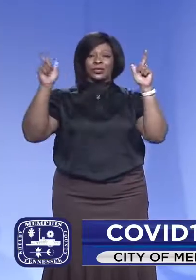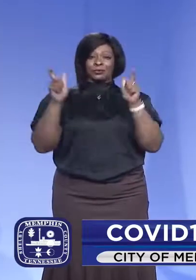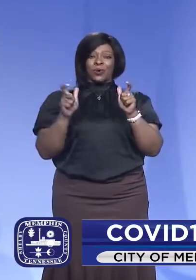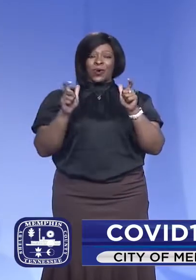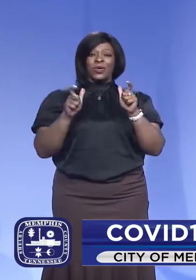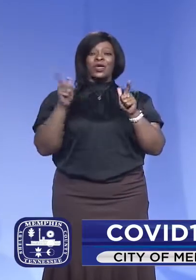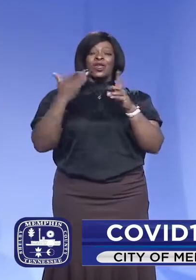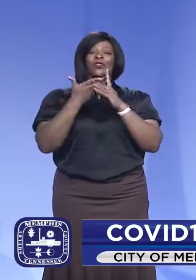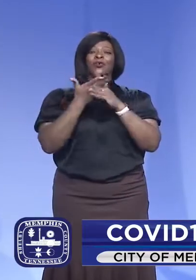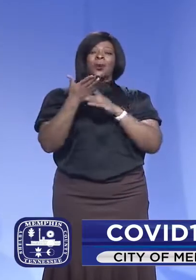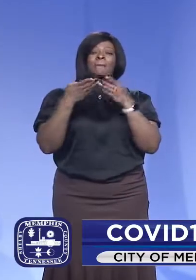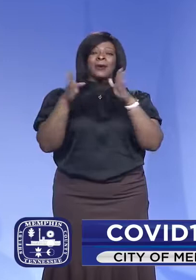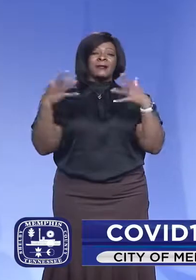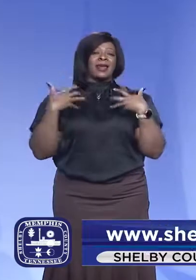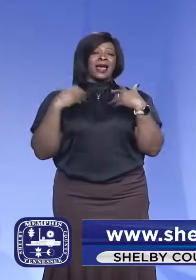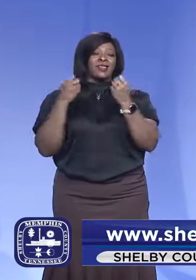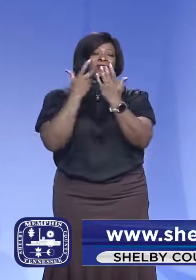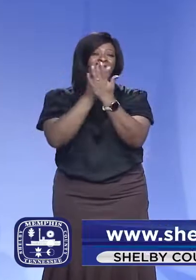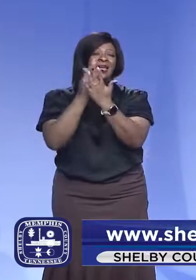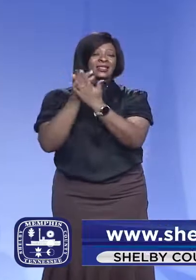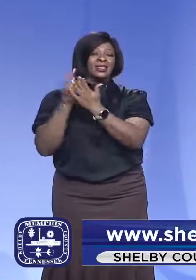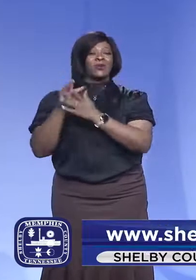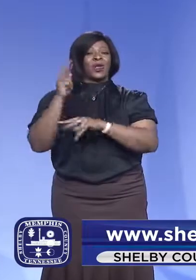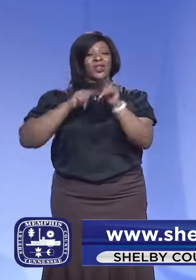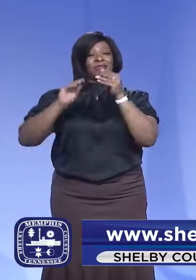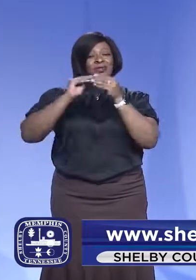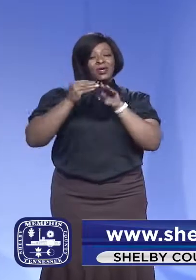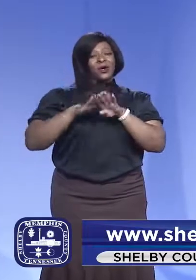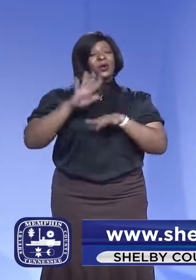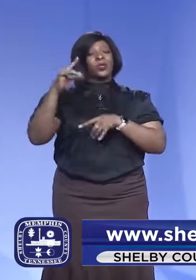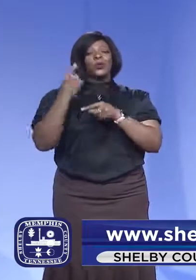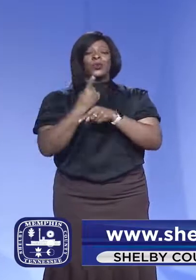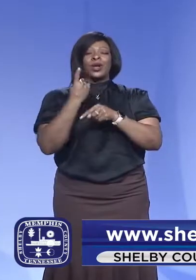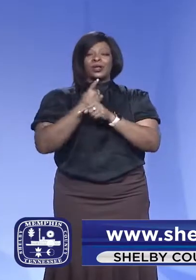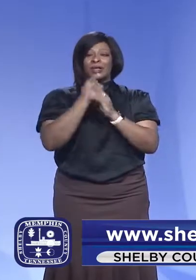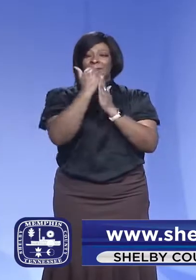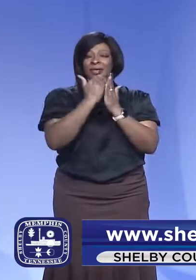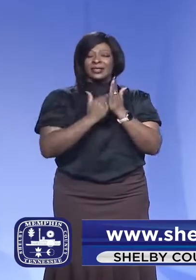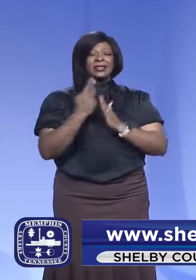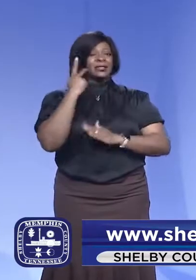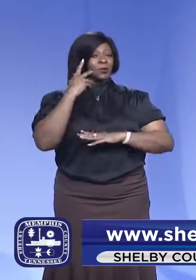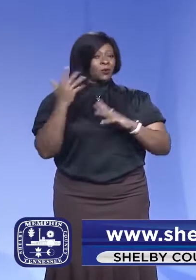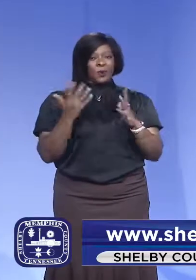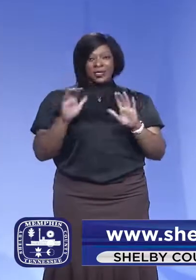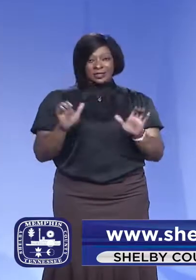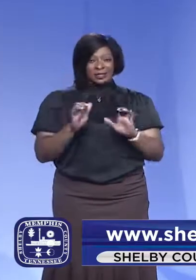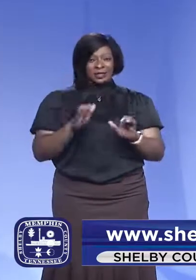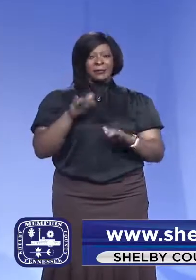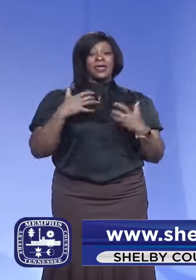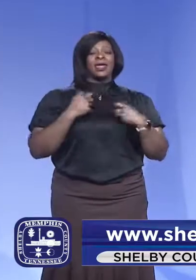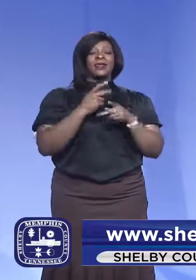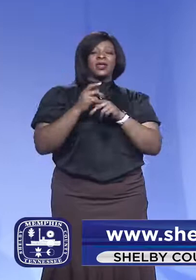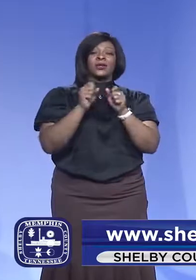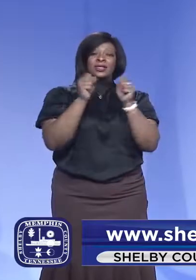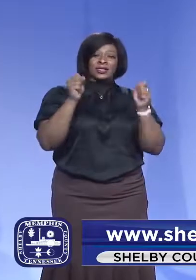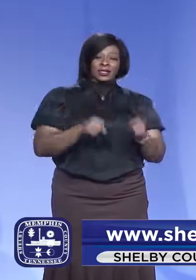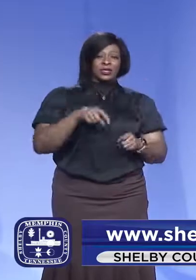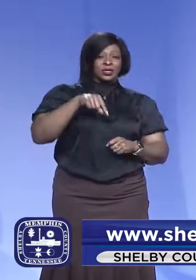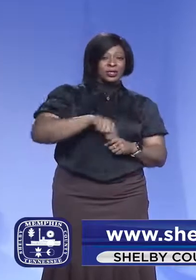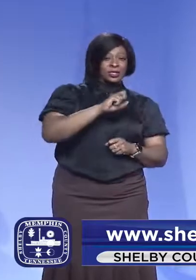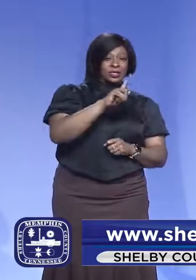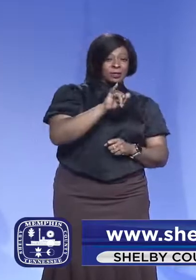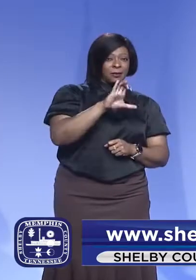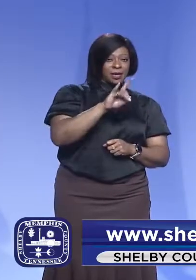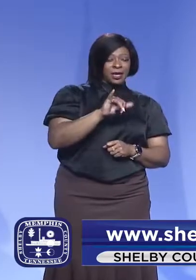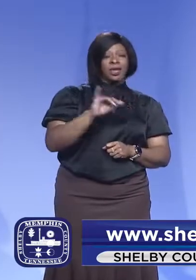done through public health. So that we have to look at the data on a regular basis and see what's being done by healthcare systems in Shelby County